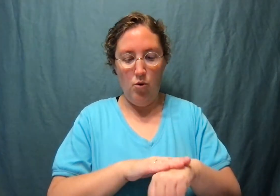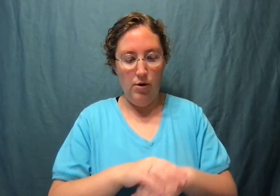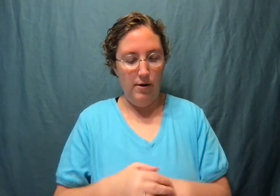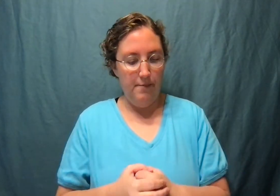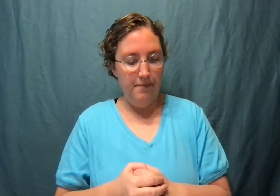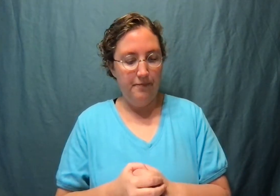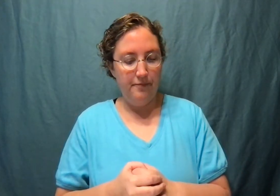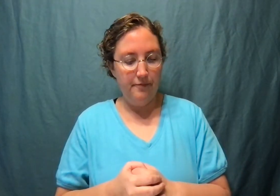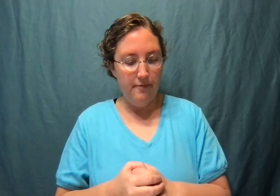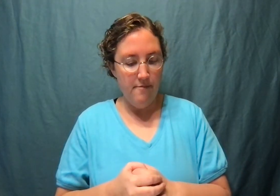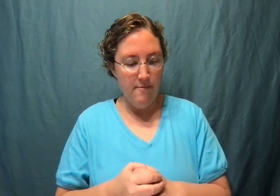warn.